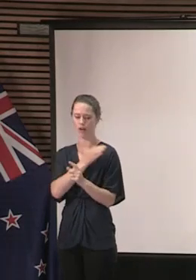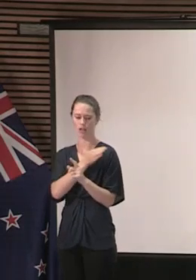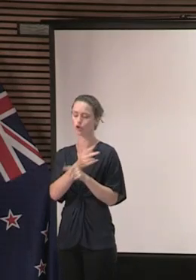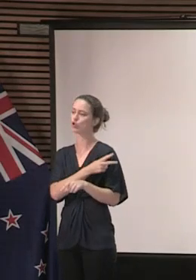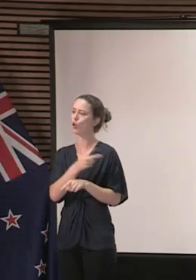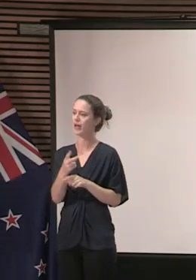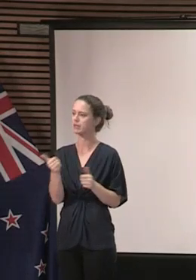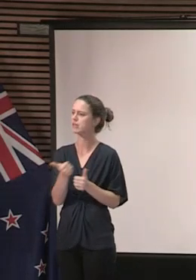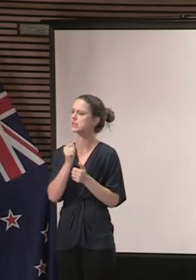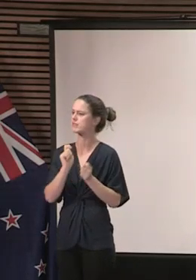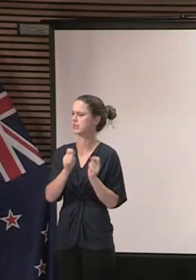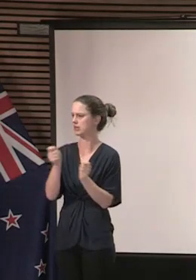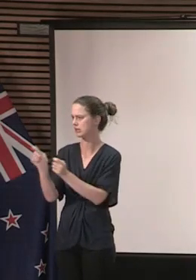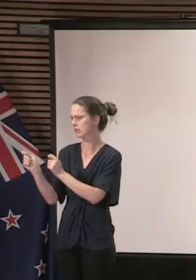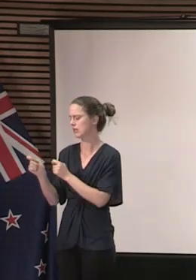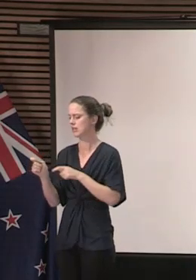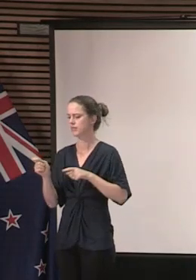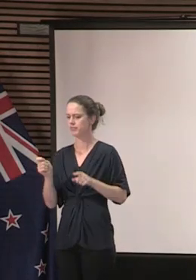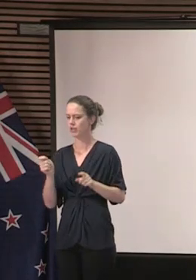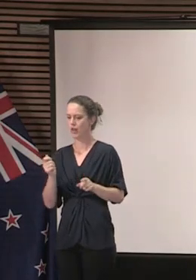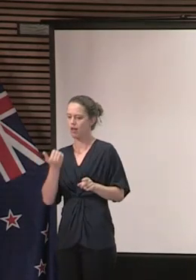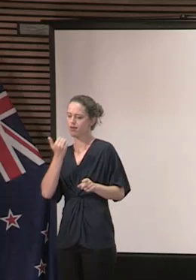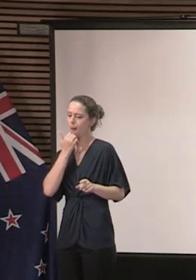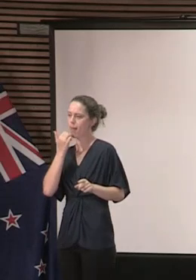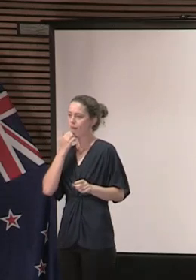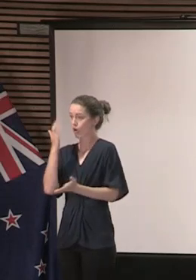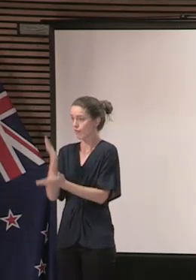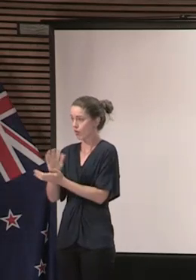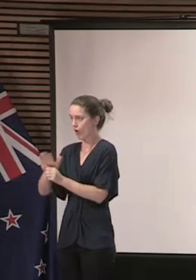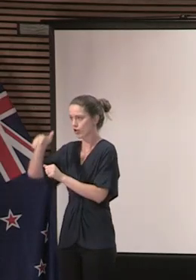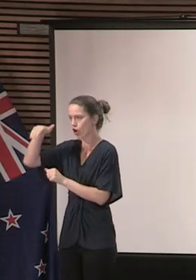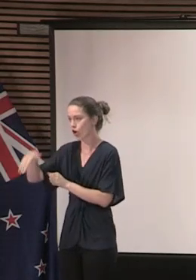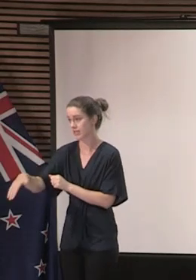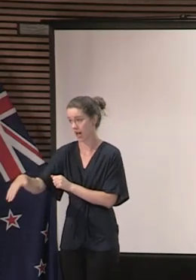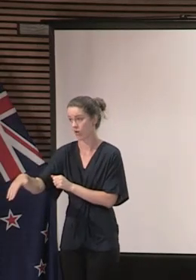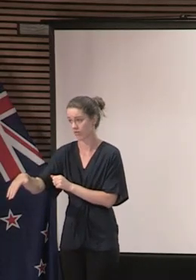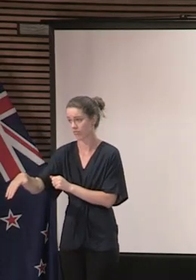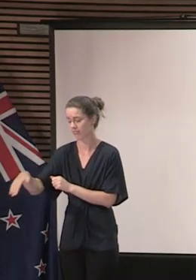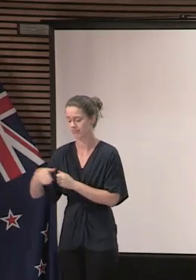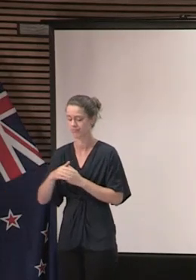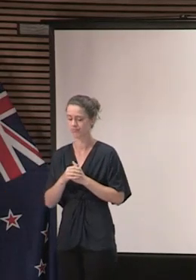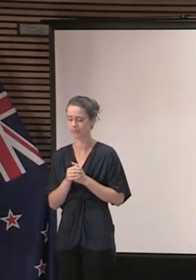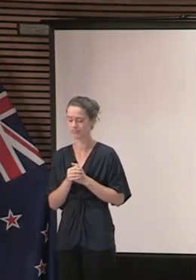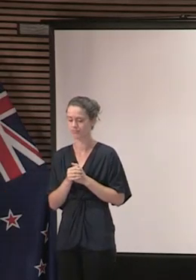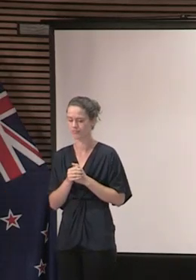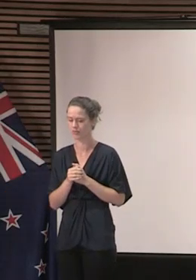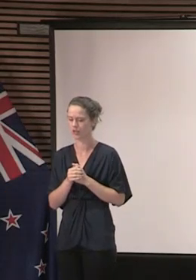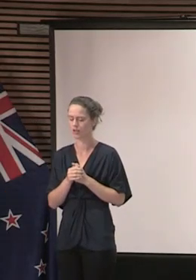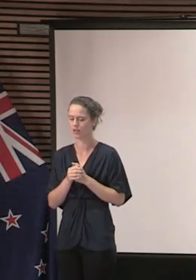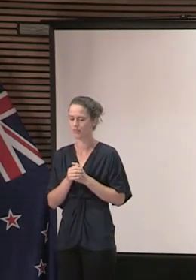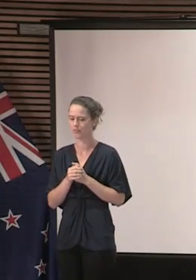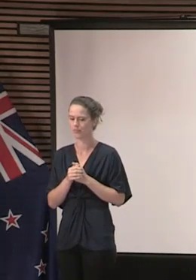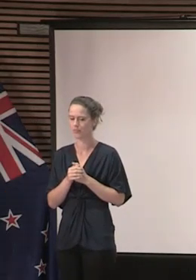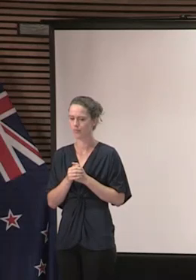weeks, as we've seen the number of confirmed cases drop, recalling that virtually all, the vast majority of those cases